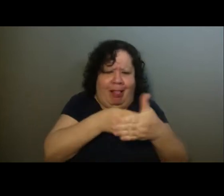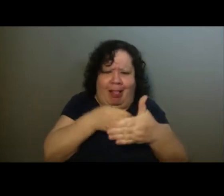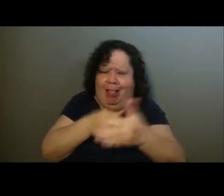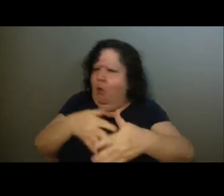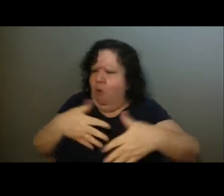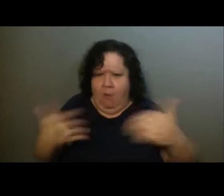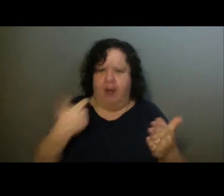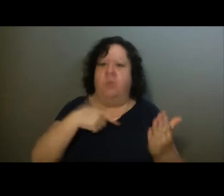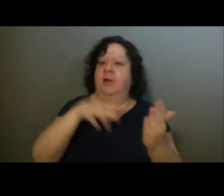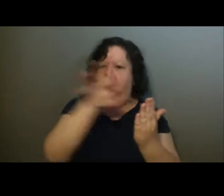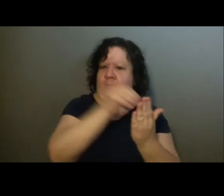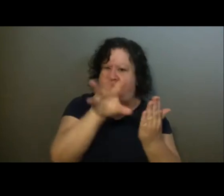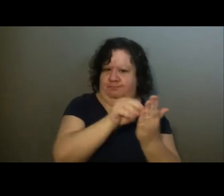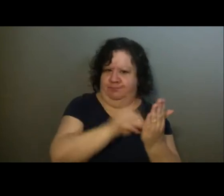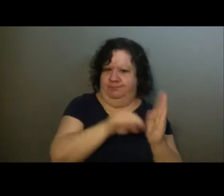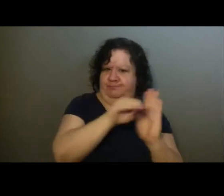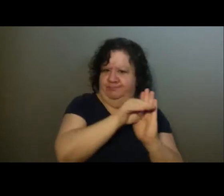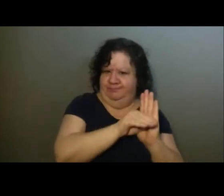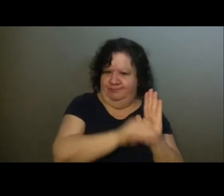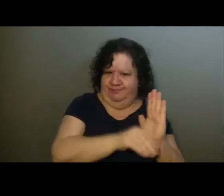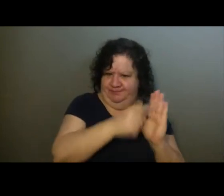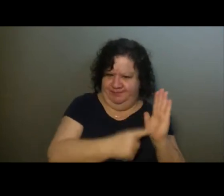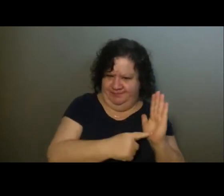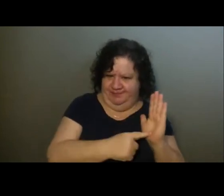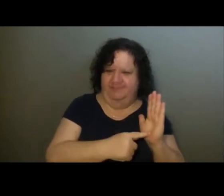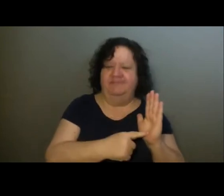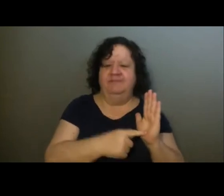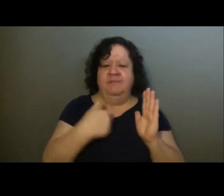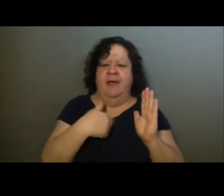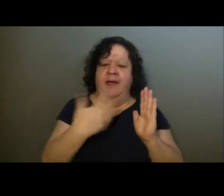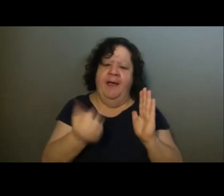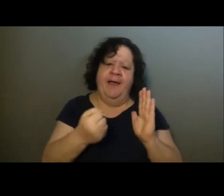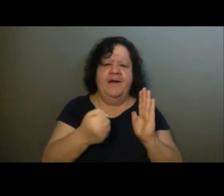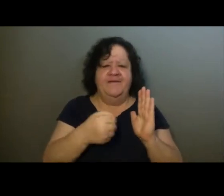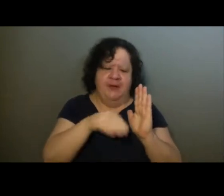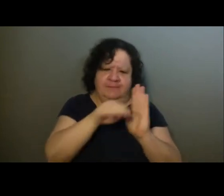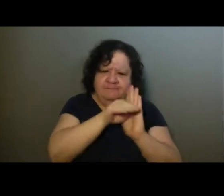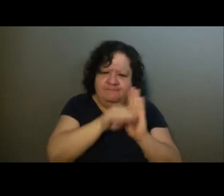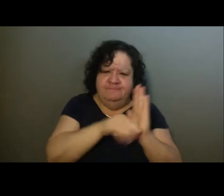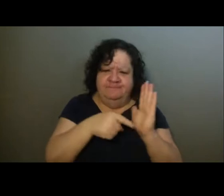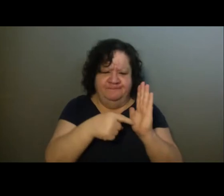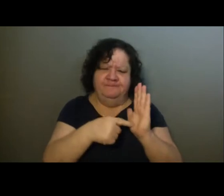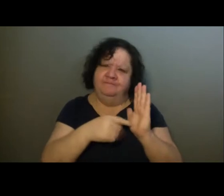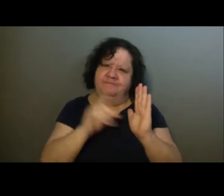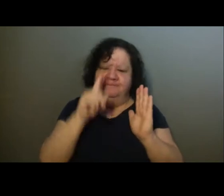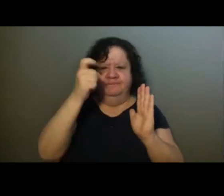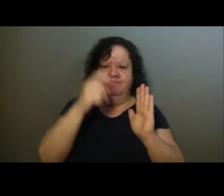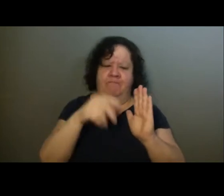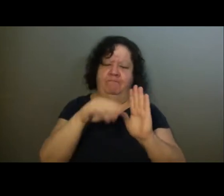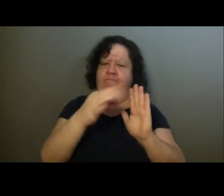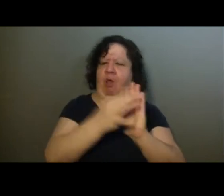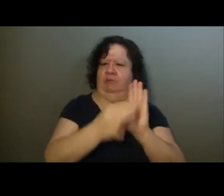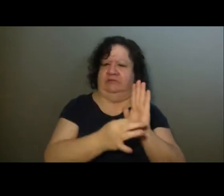and taking them to the safety zone and provide additional support. The key challenges